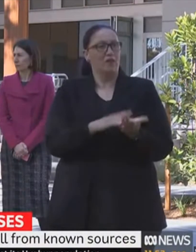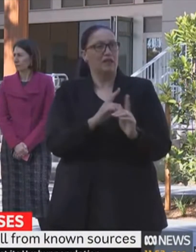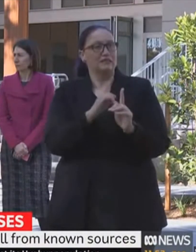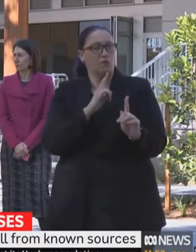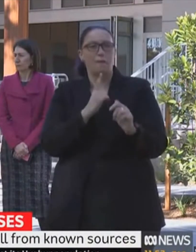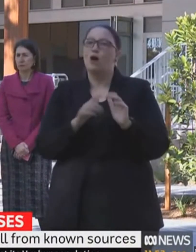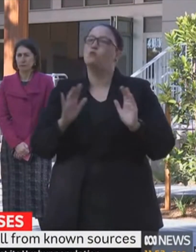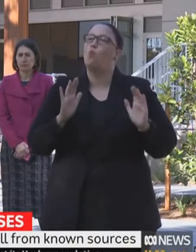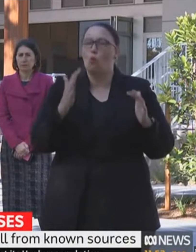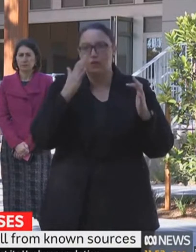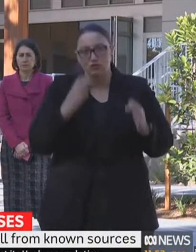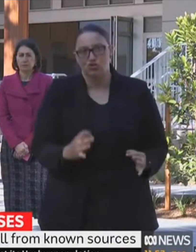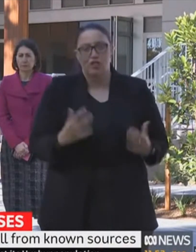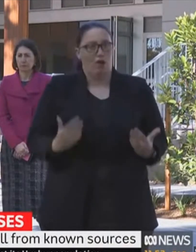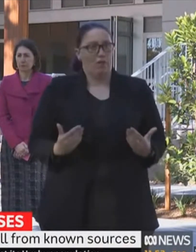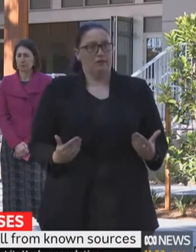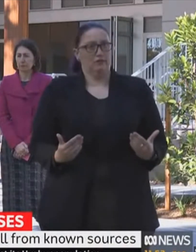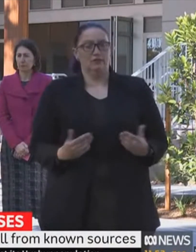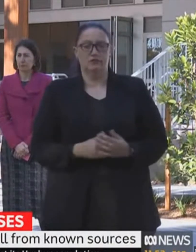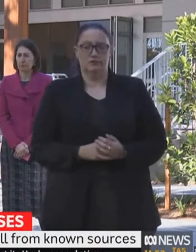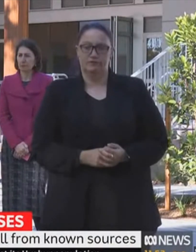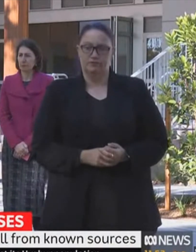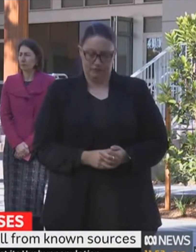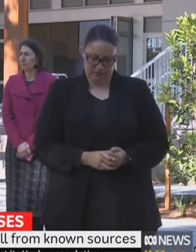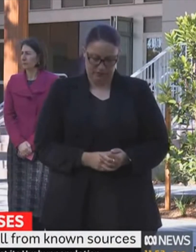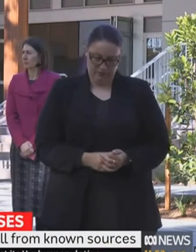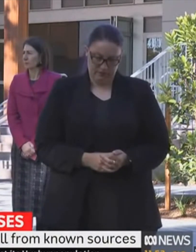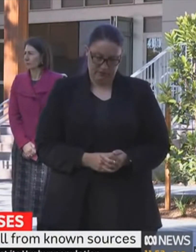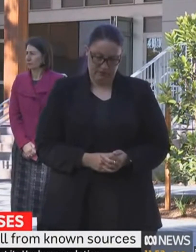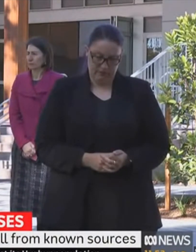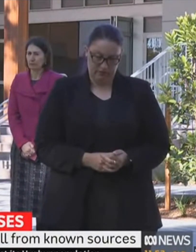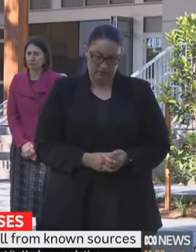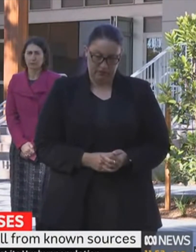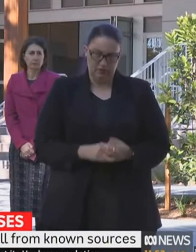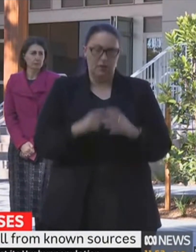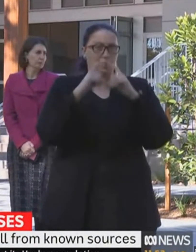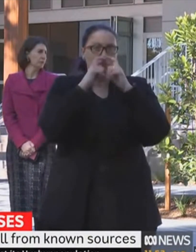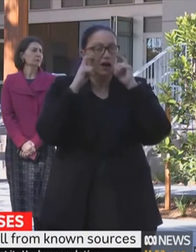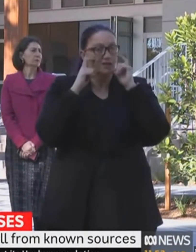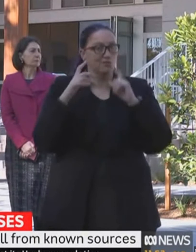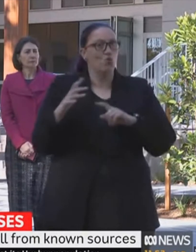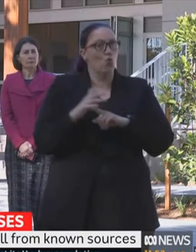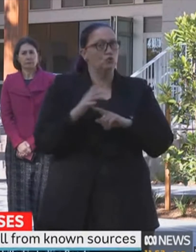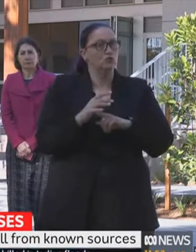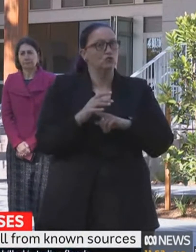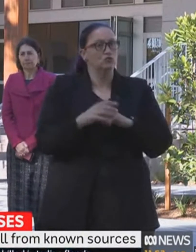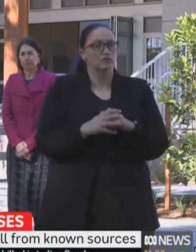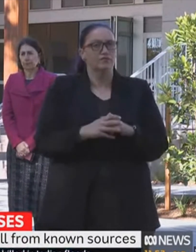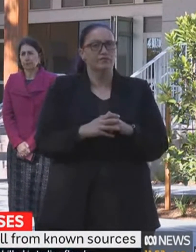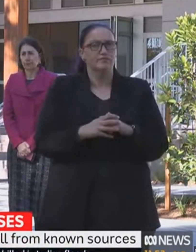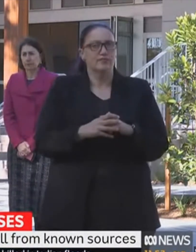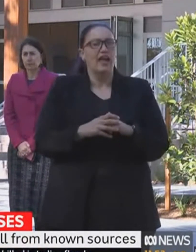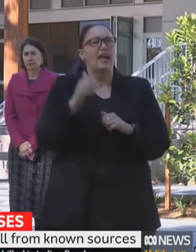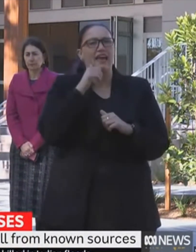It's a personal choice, but we are saying that it is an important adjunct. And also our advice may